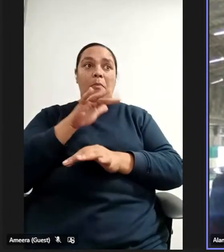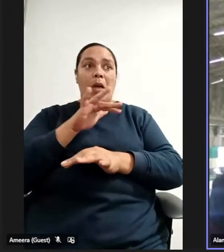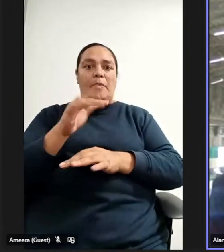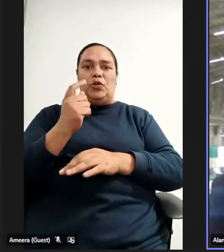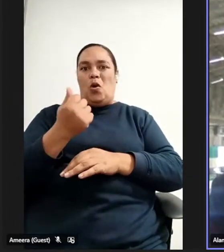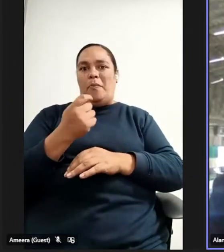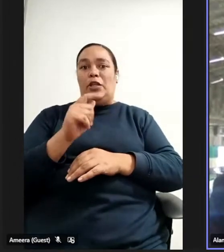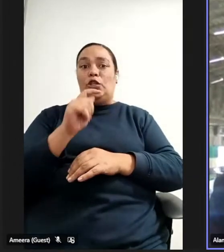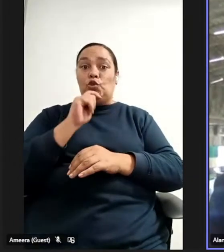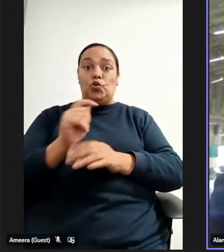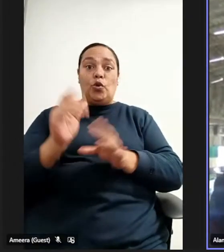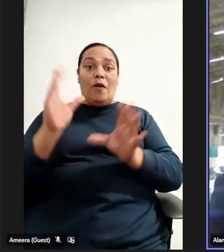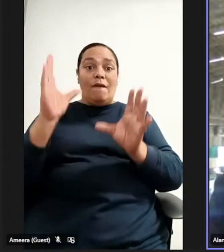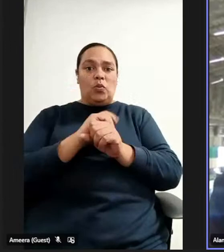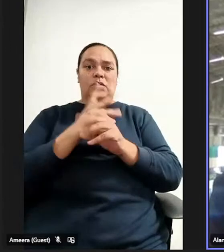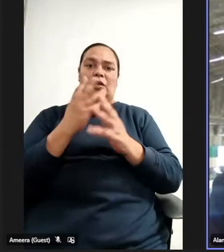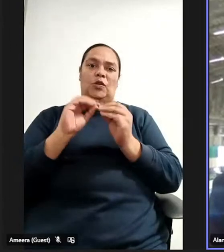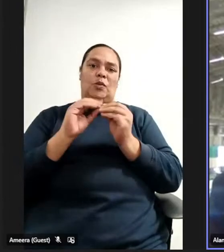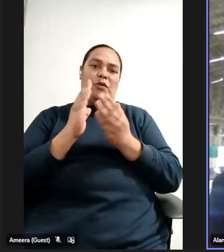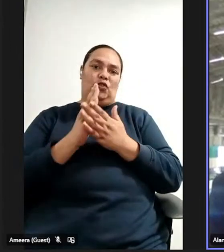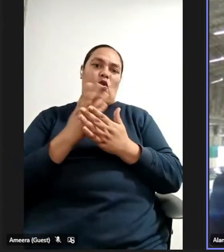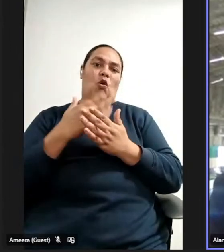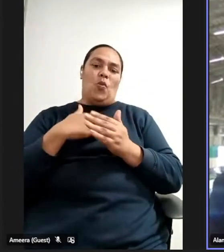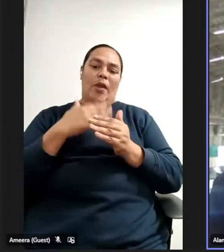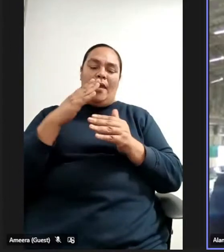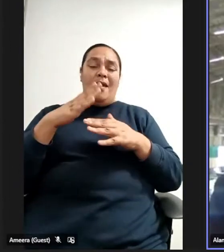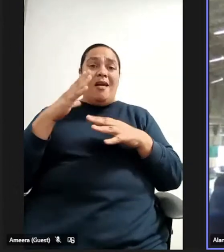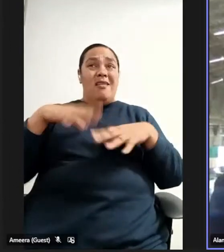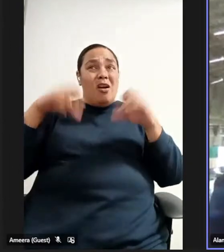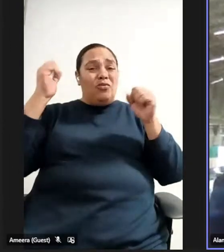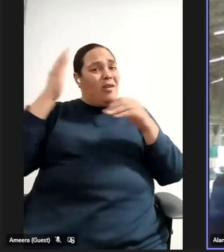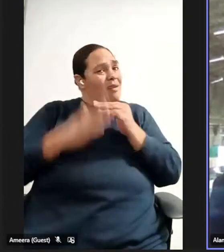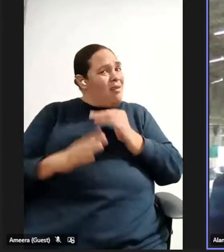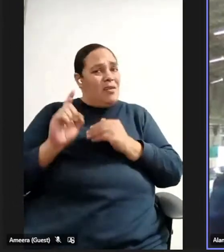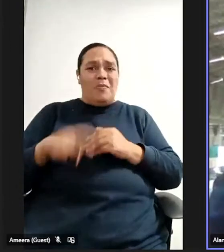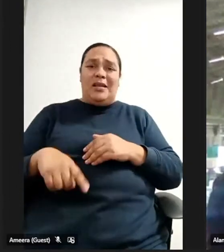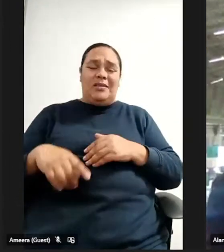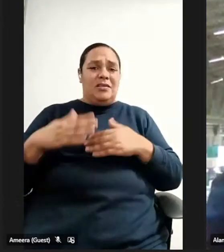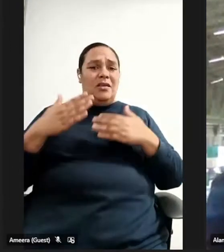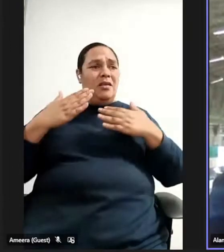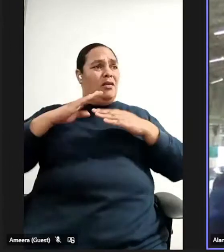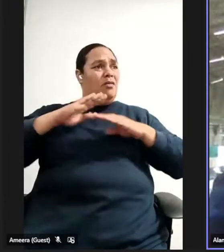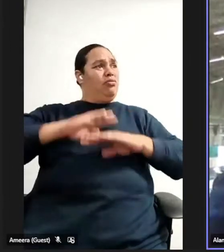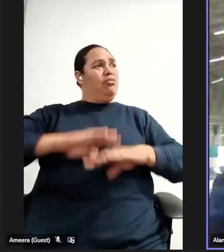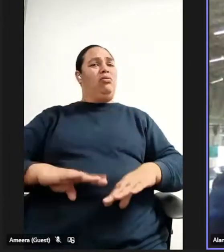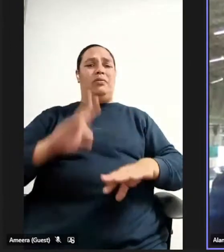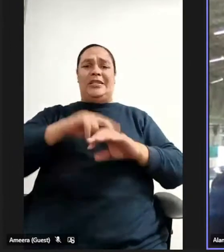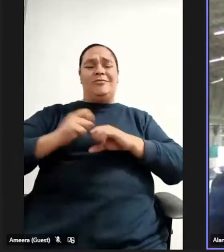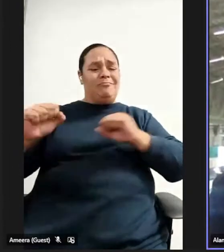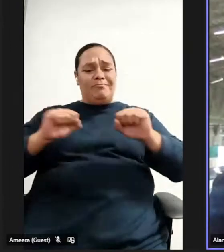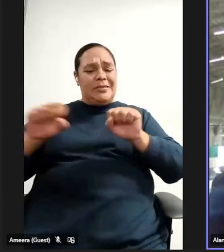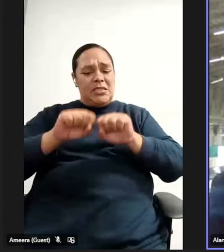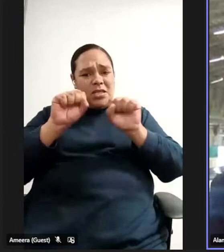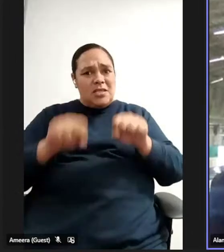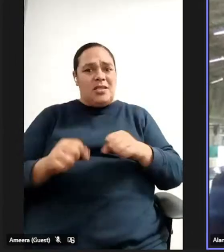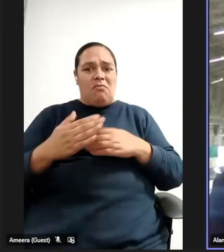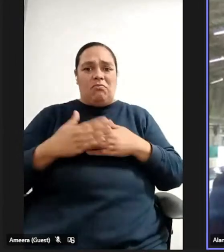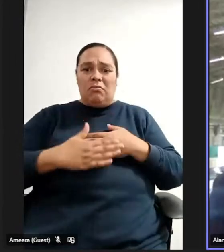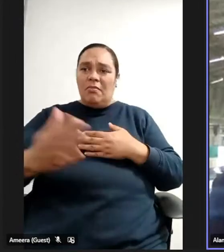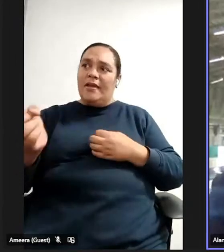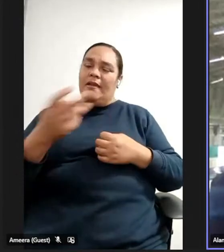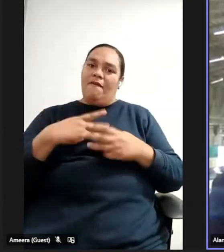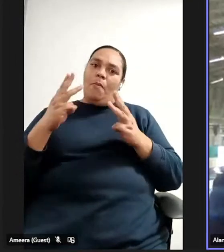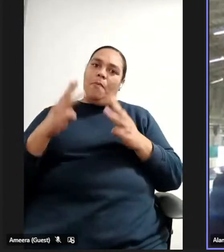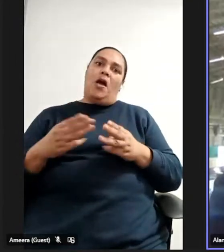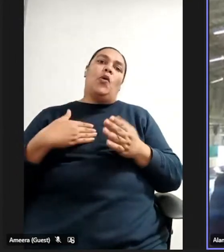in making sure that we end load shedding for good and we create resilient systems that are going to give us the power that we need to grow